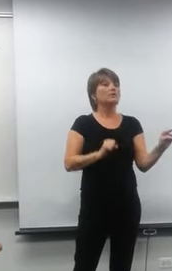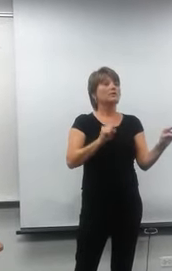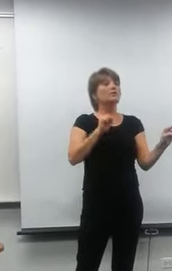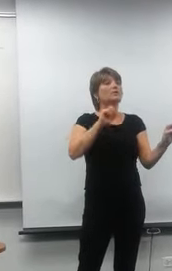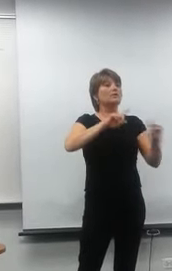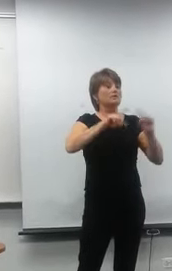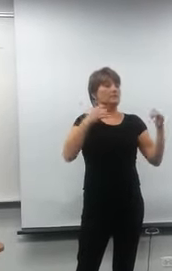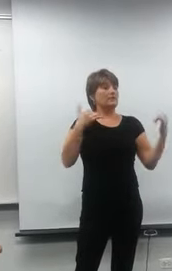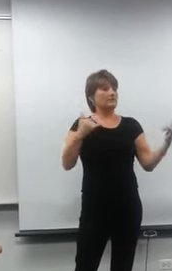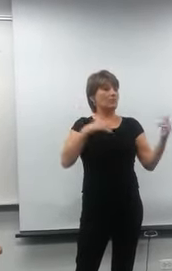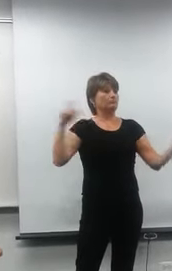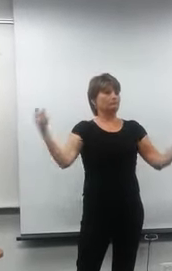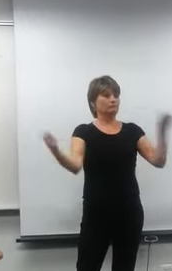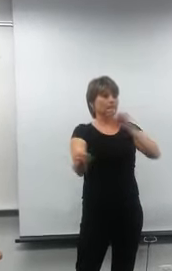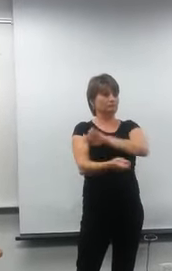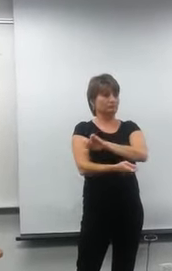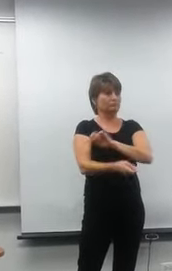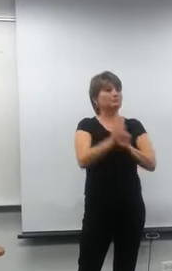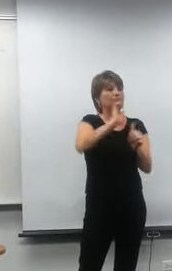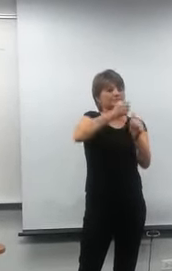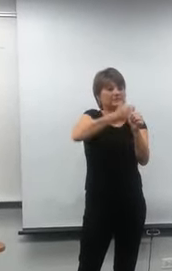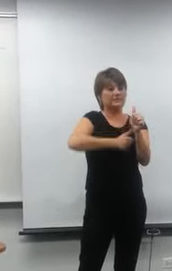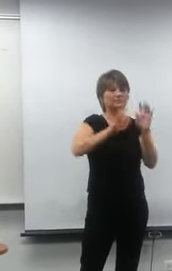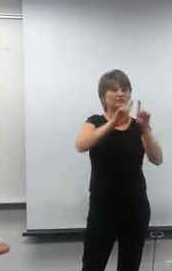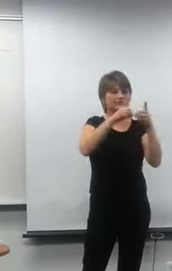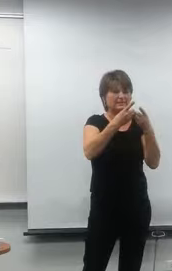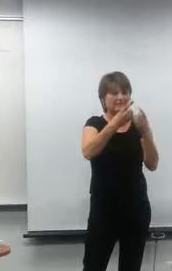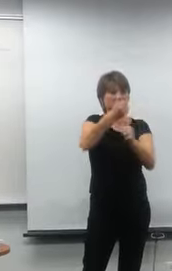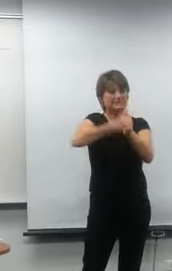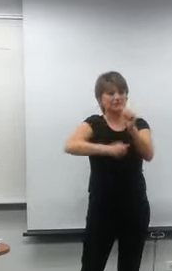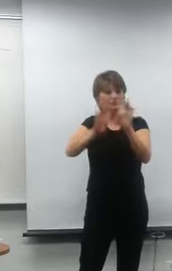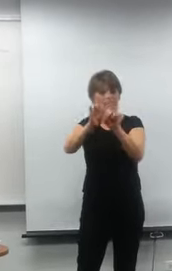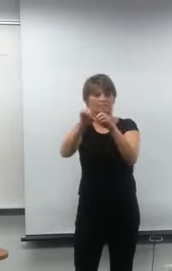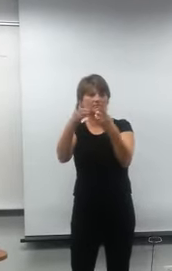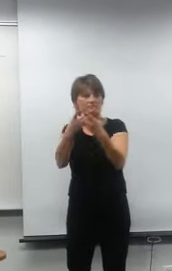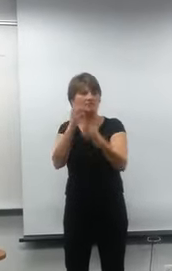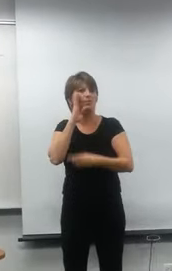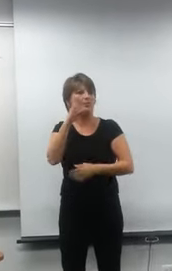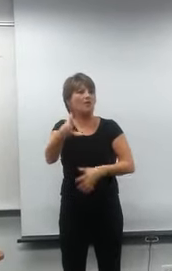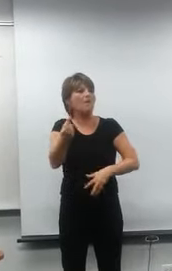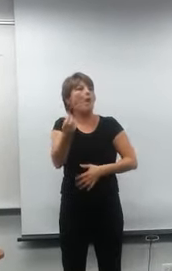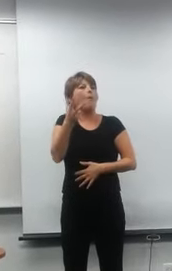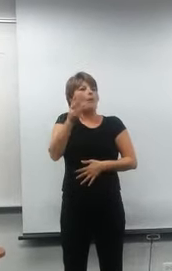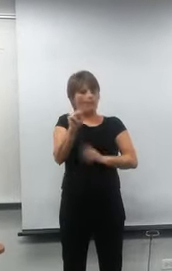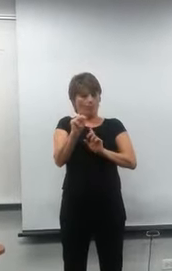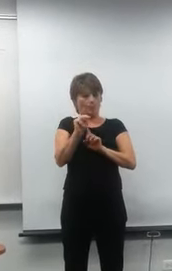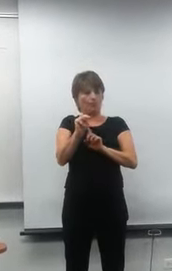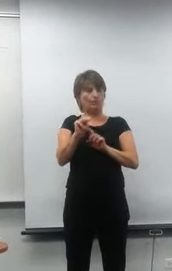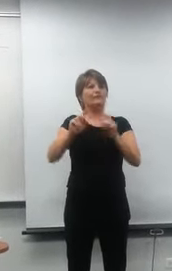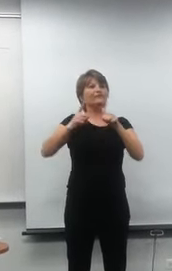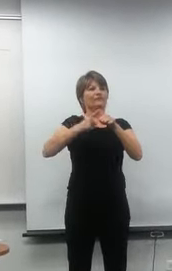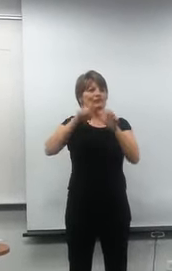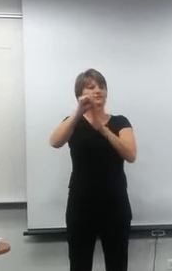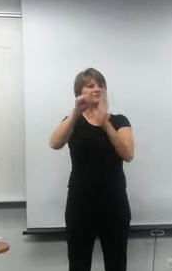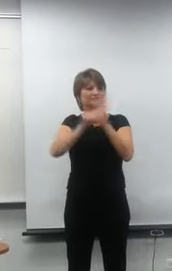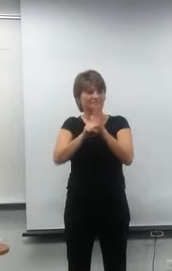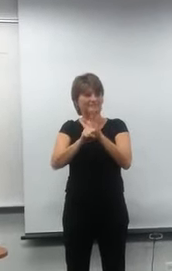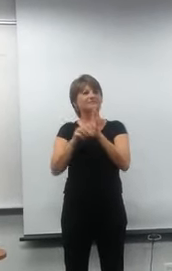the state of Illinois, every semester, the state of Illinois is required to do that. And each department has their own. They adapt it to